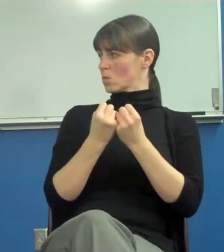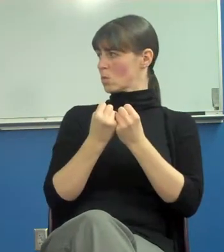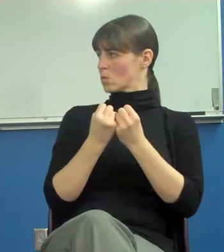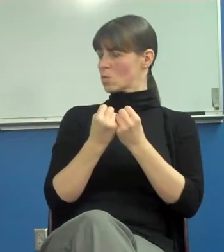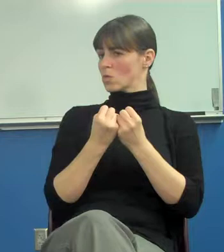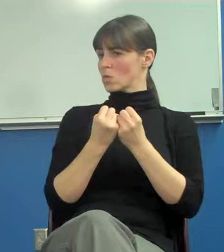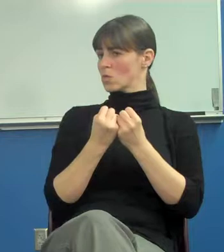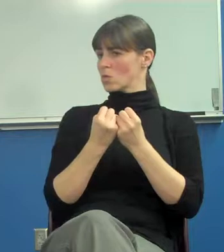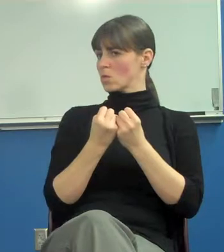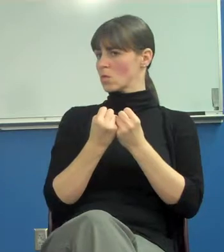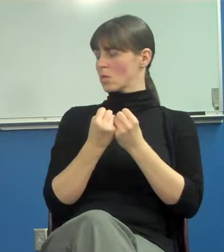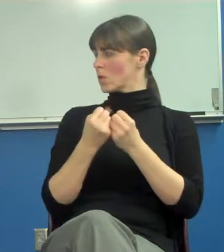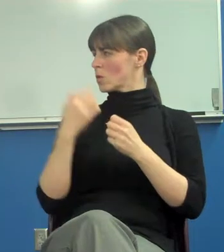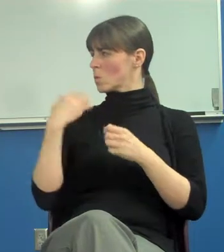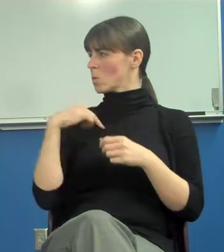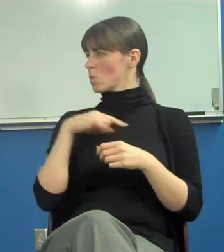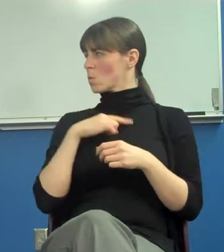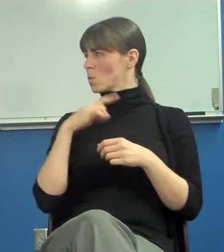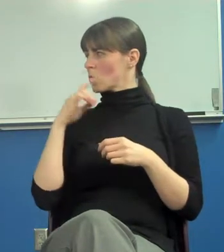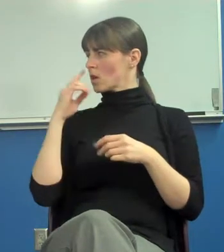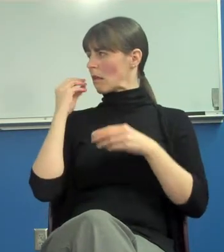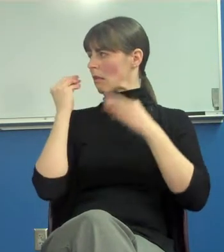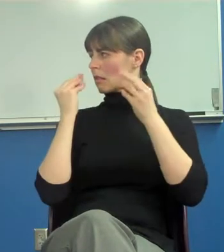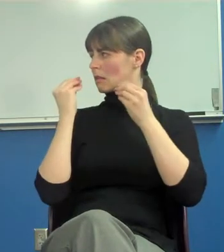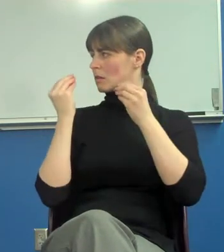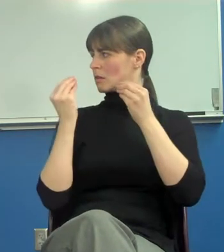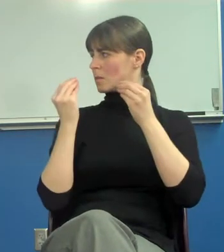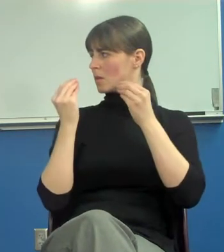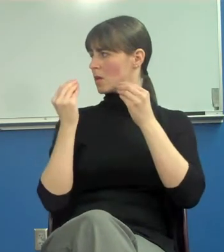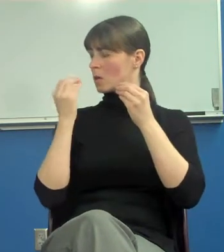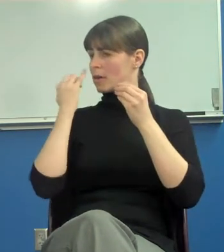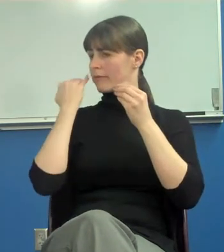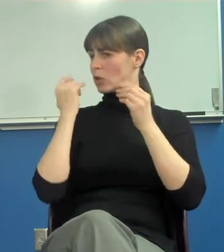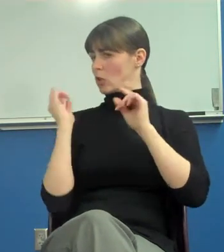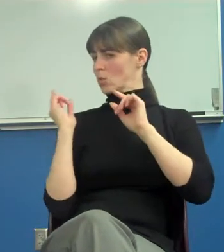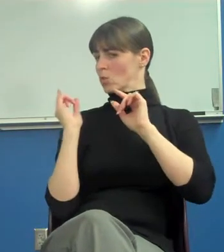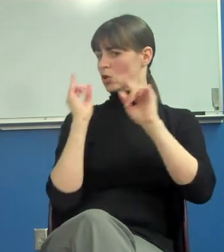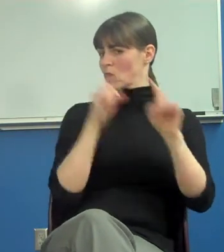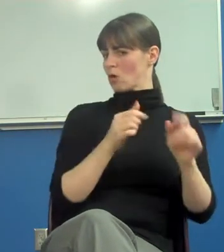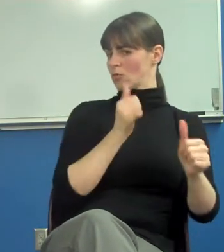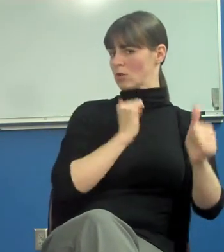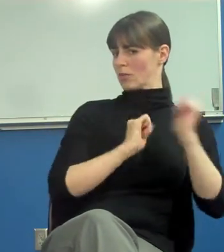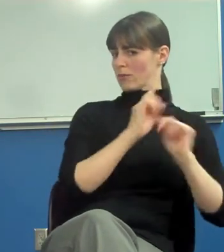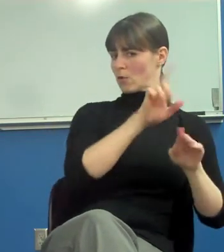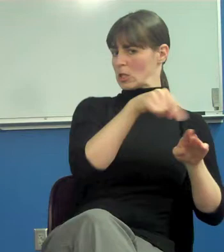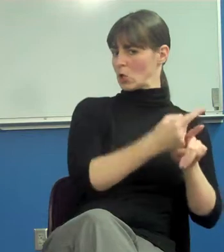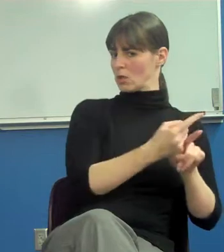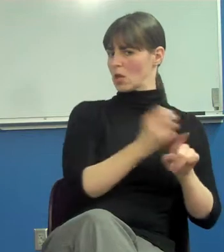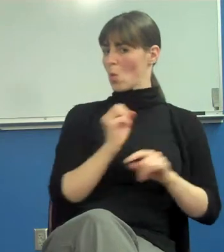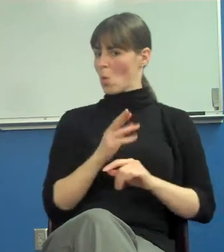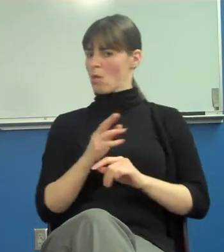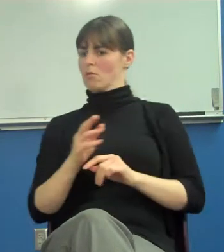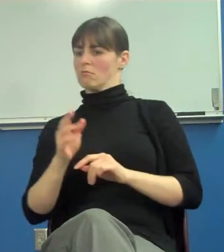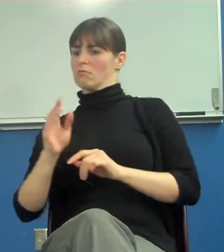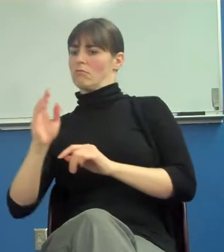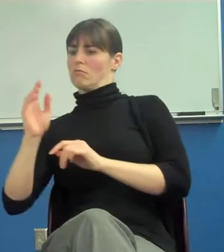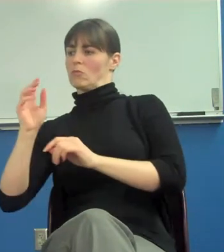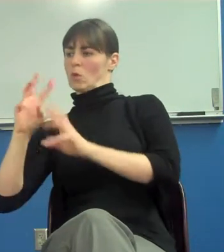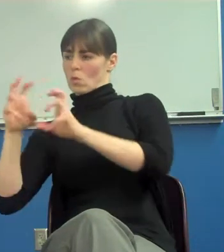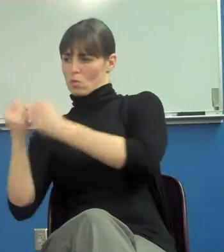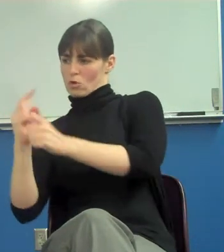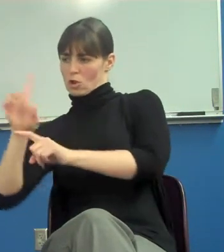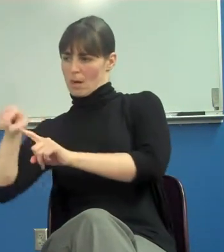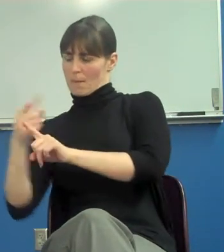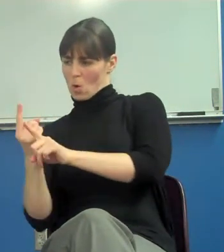to, because we're thinking about doing, like, if you just go to one, like you just go to the performance or you just go to the workshop, it'll be a